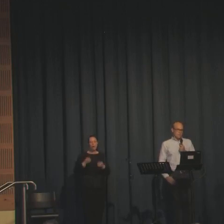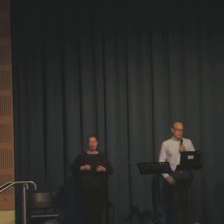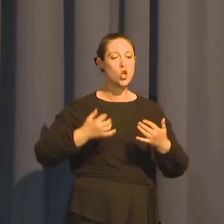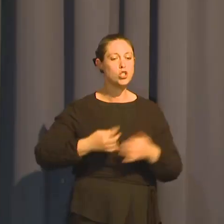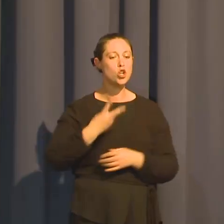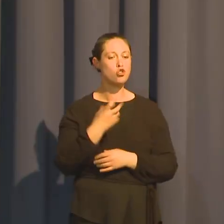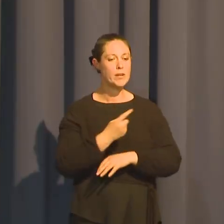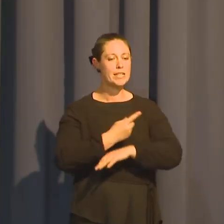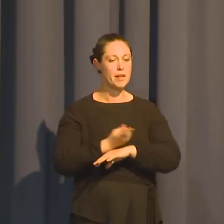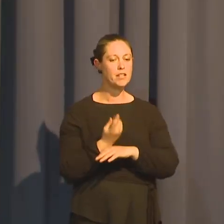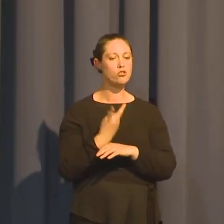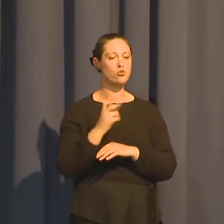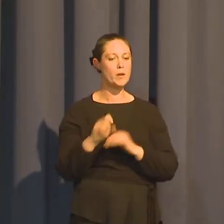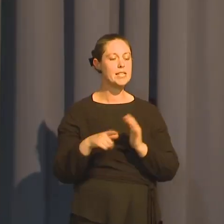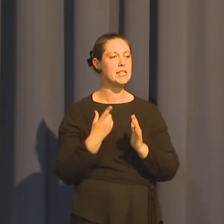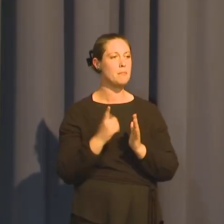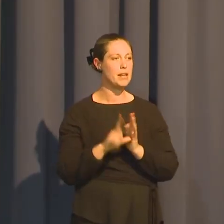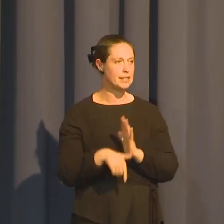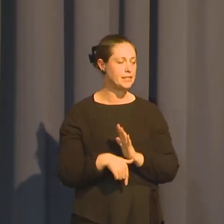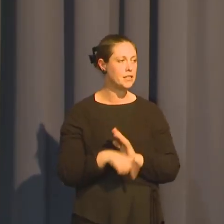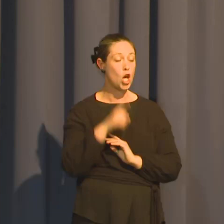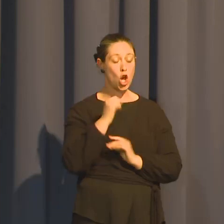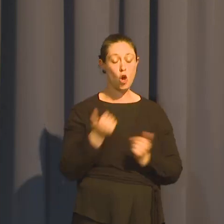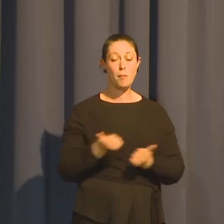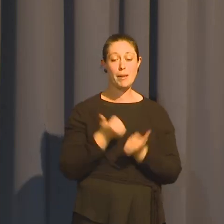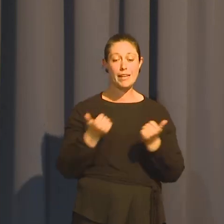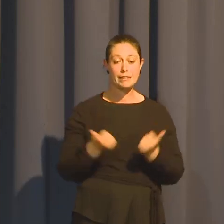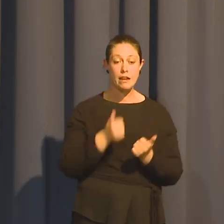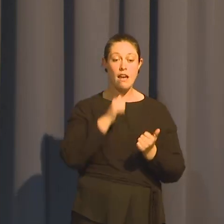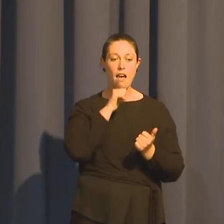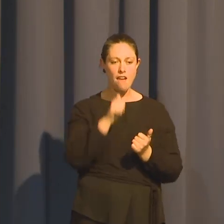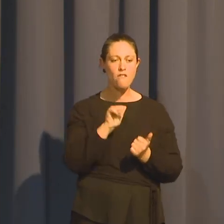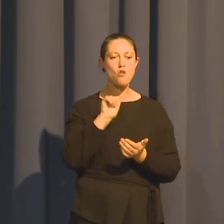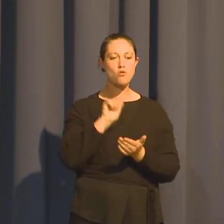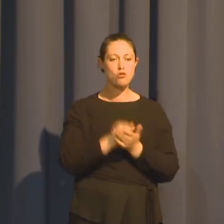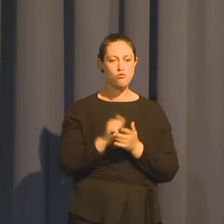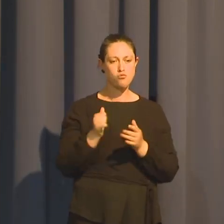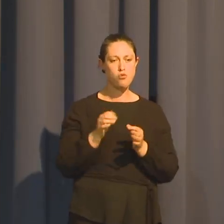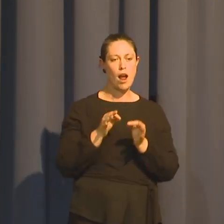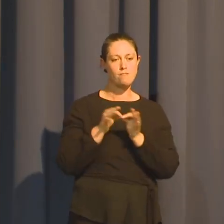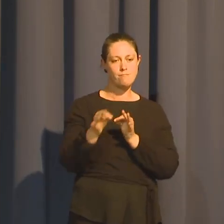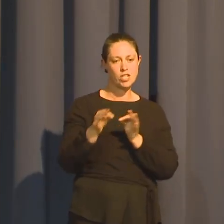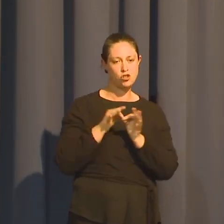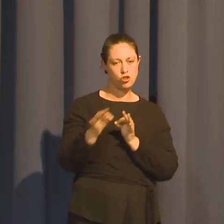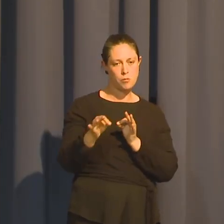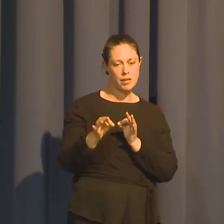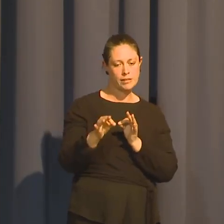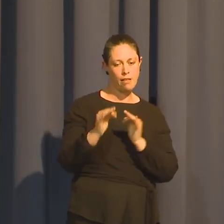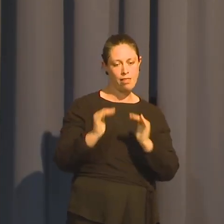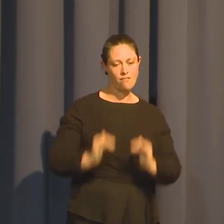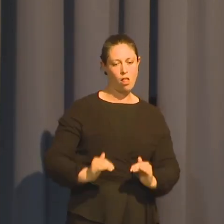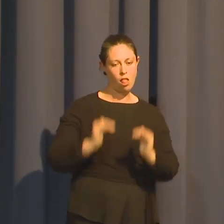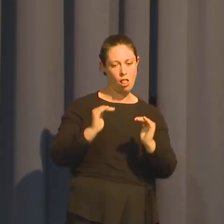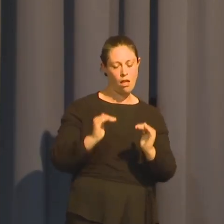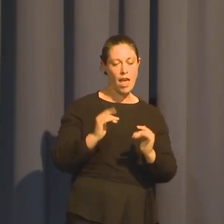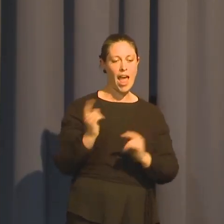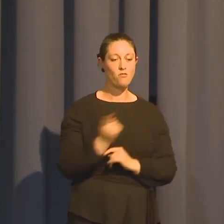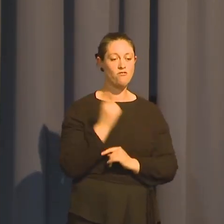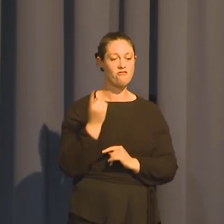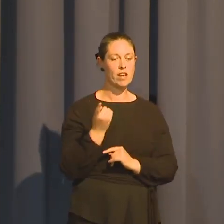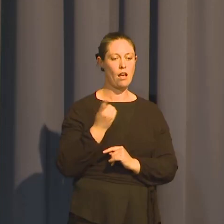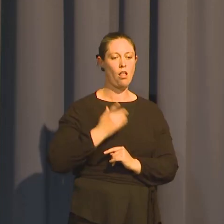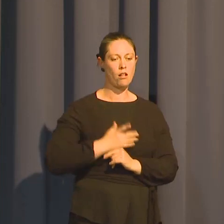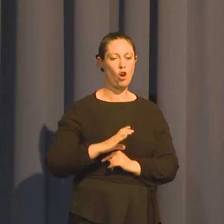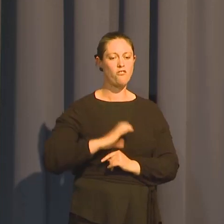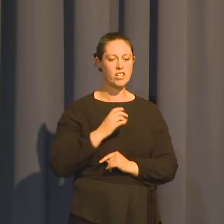enough, provided that the monitor provides the right level of resolution and the right confidence. We should be able to